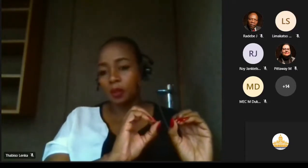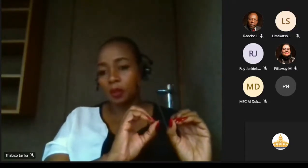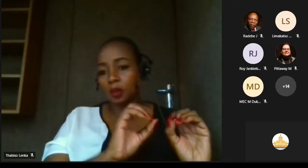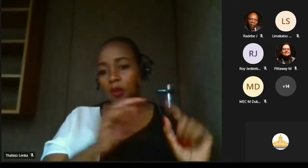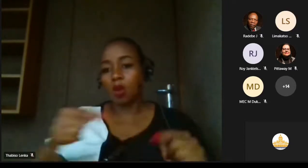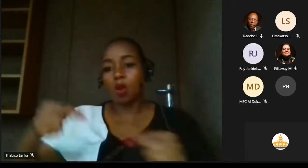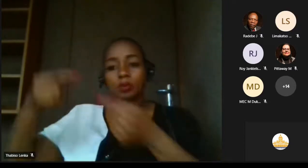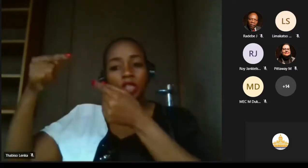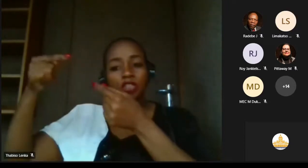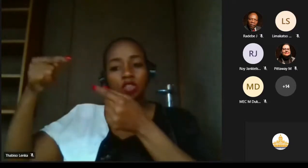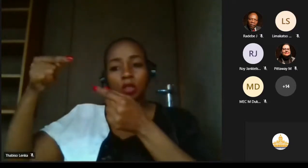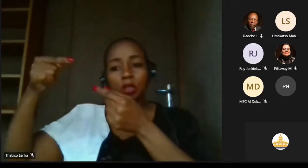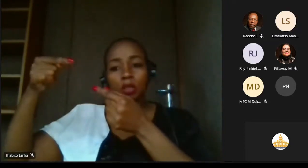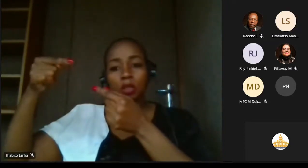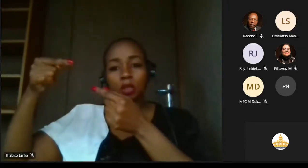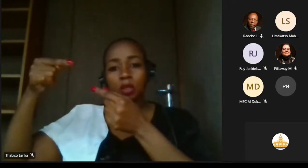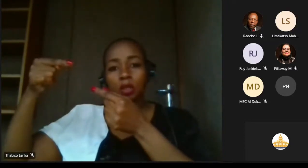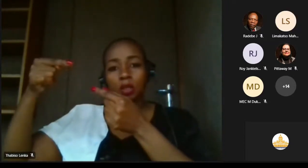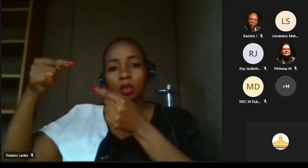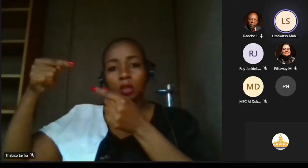Any objection?